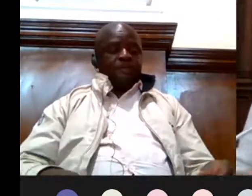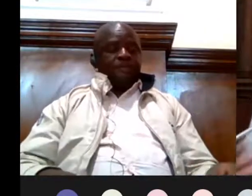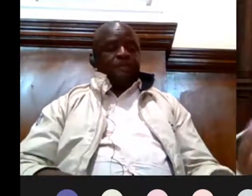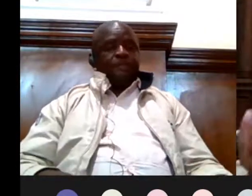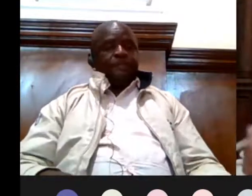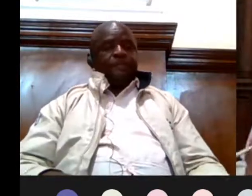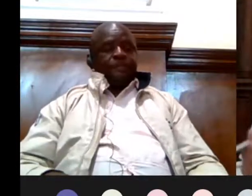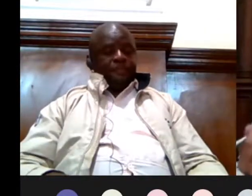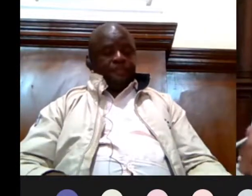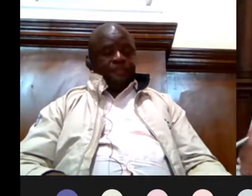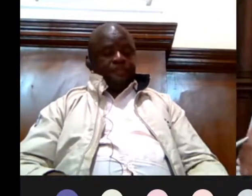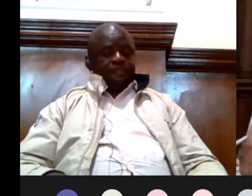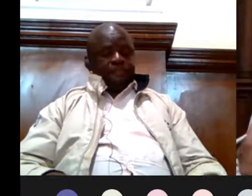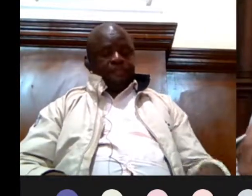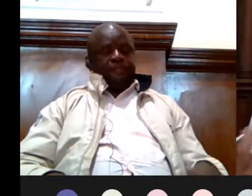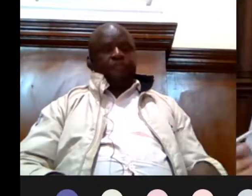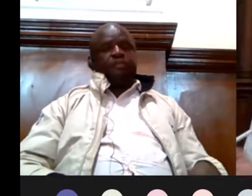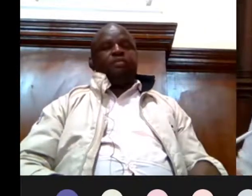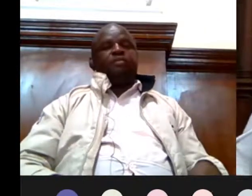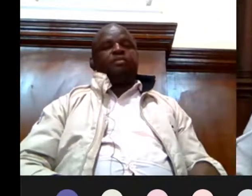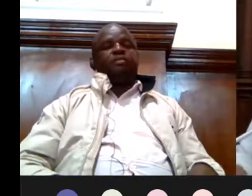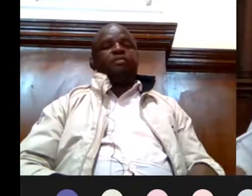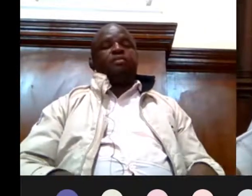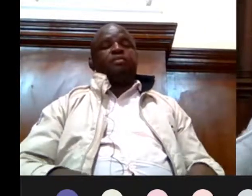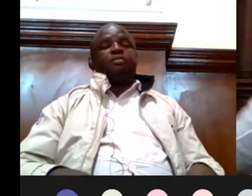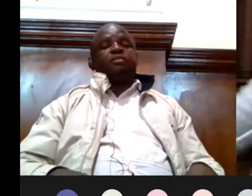Thank you, Honorable Klute. Honorable Mckesson.